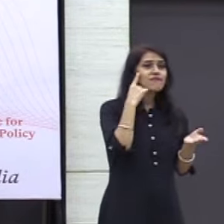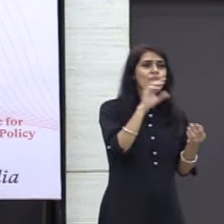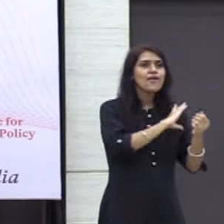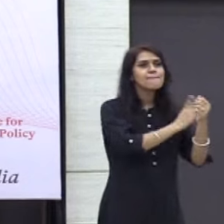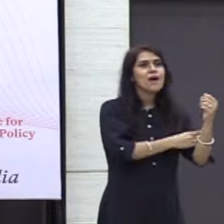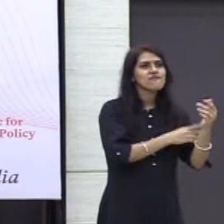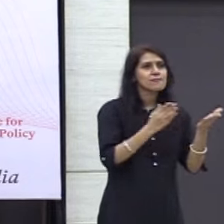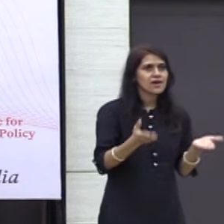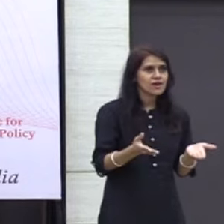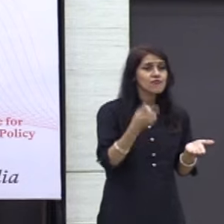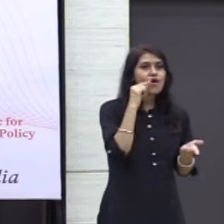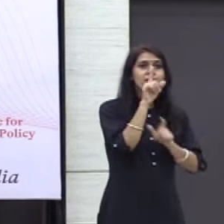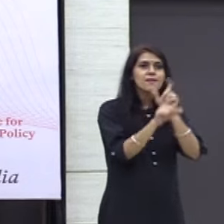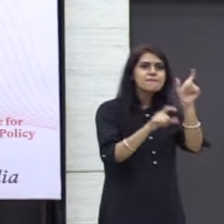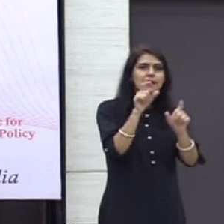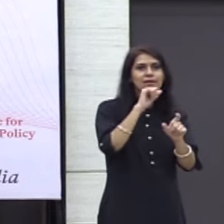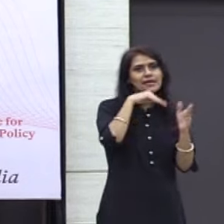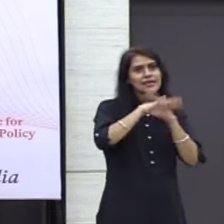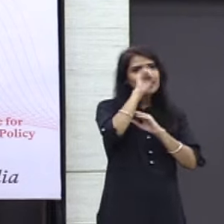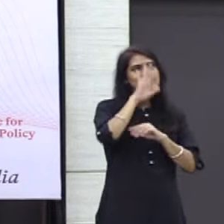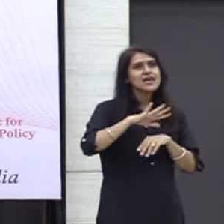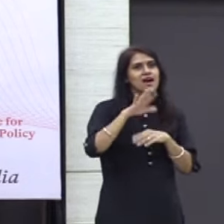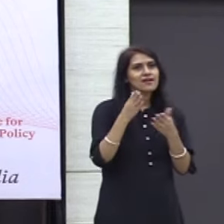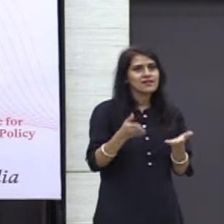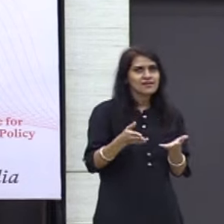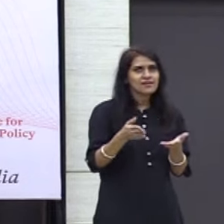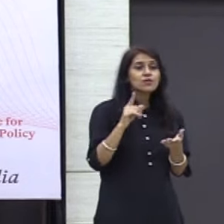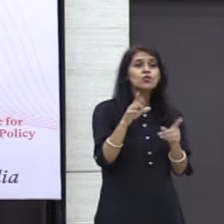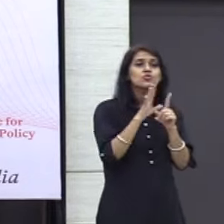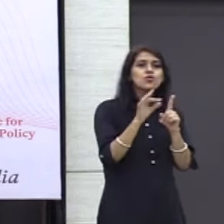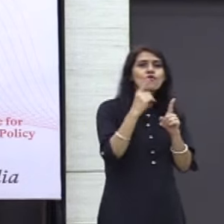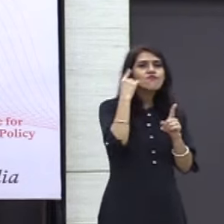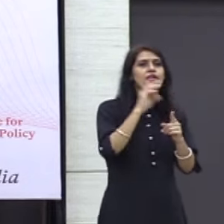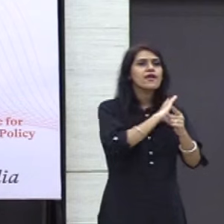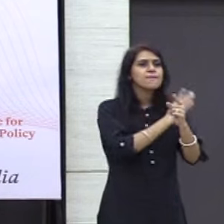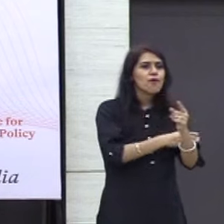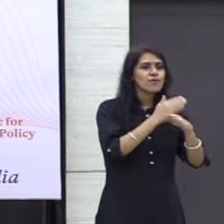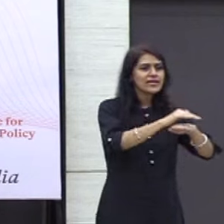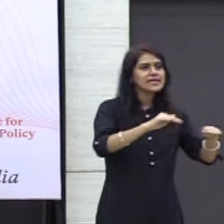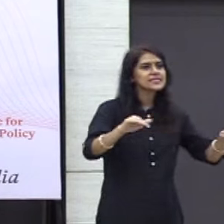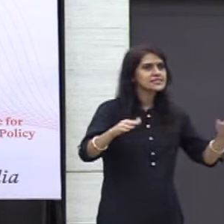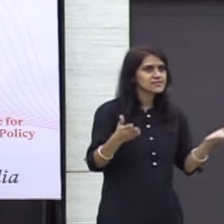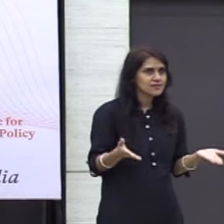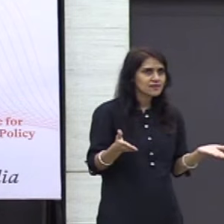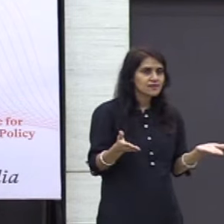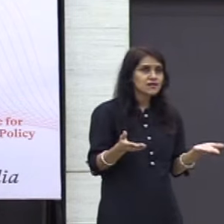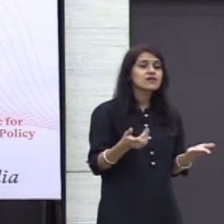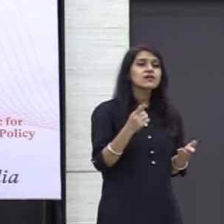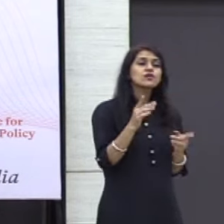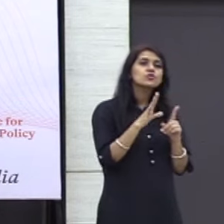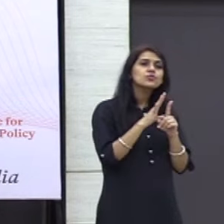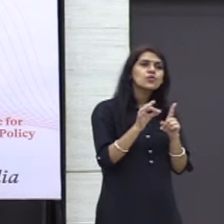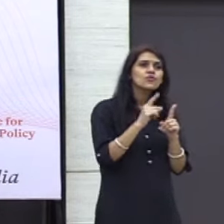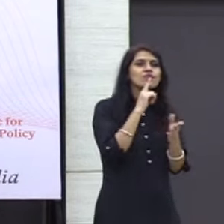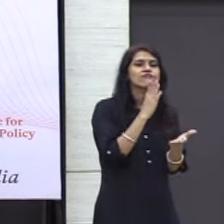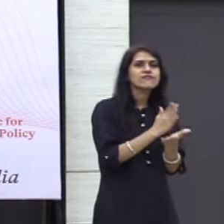empowerment of the people of our country, something to do with the empowerment of our kids, something to do with the